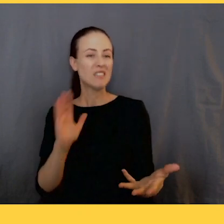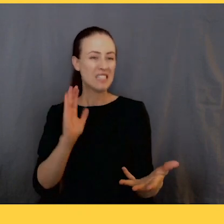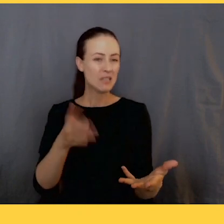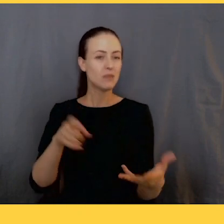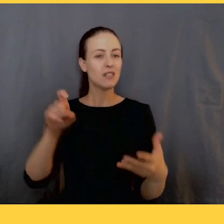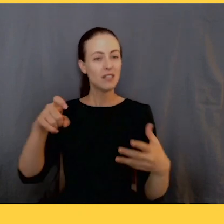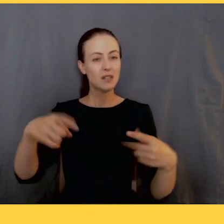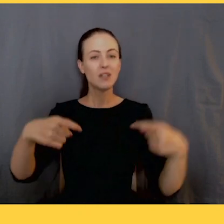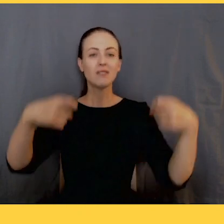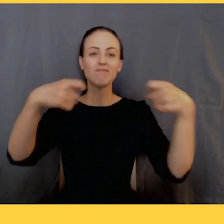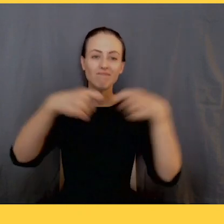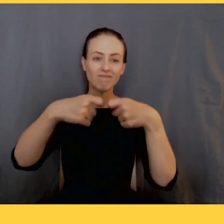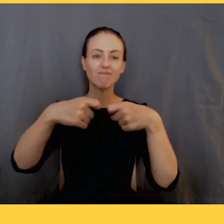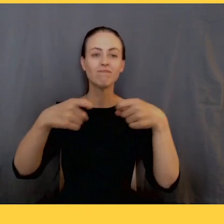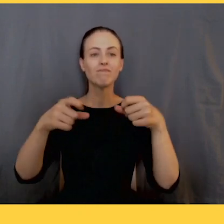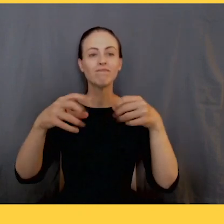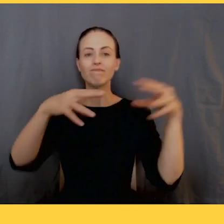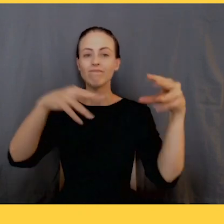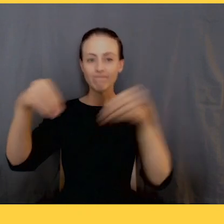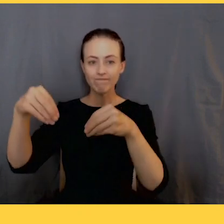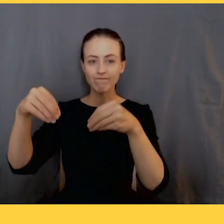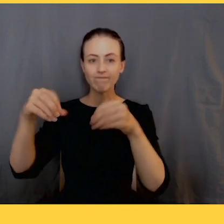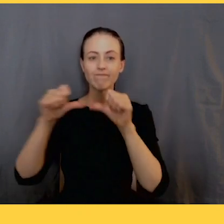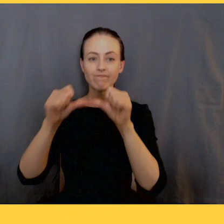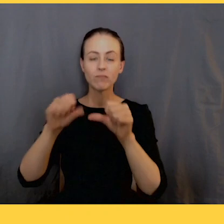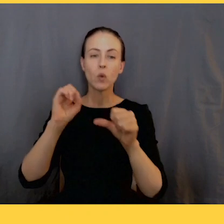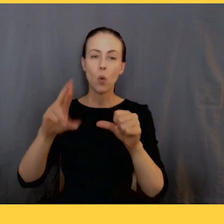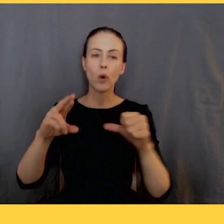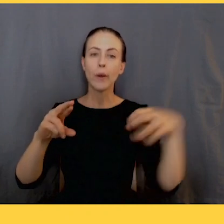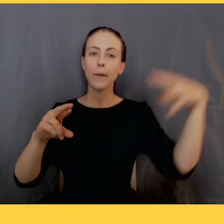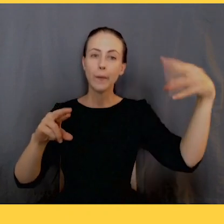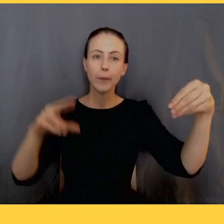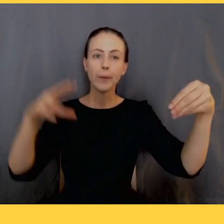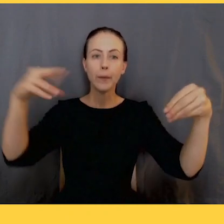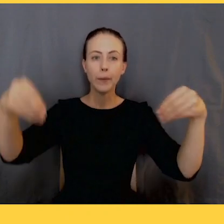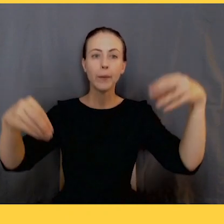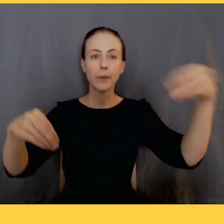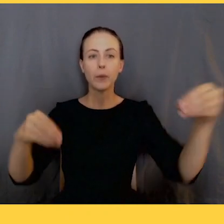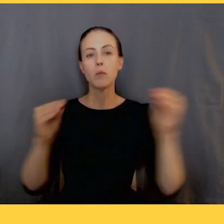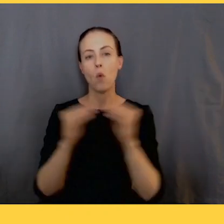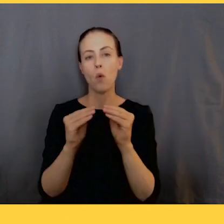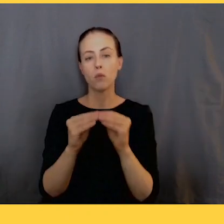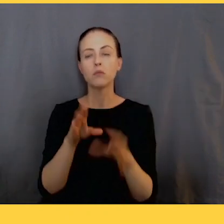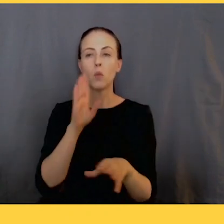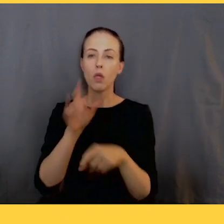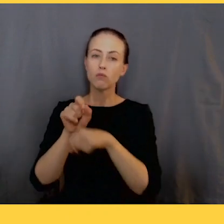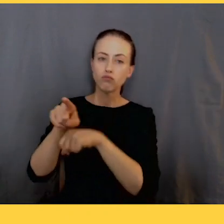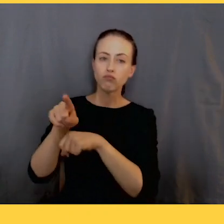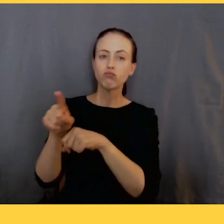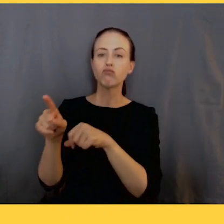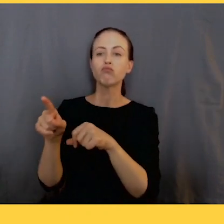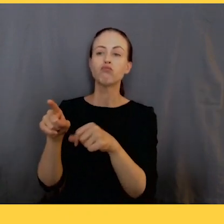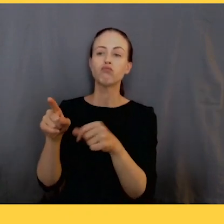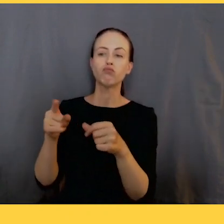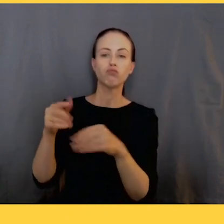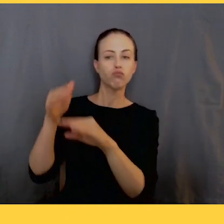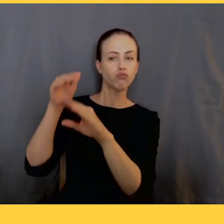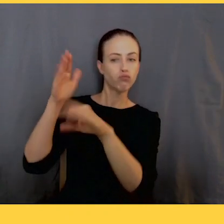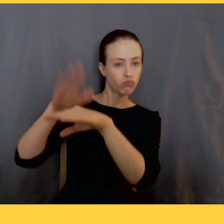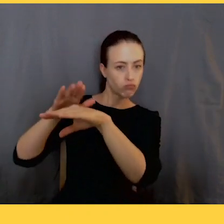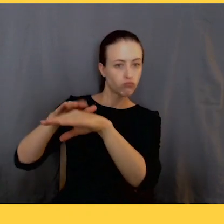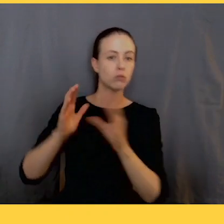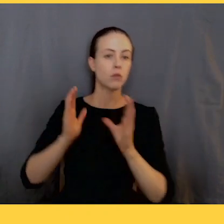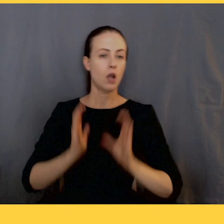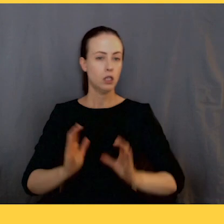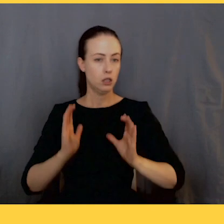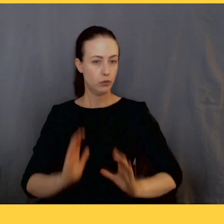to de-energize a portion of the circuit, we will again reaffirm this notification to our customers.